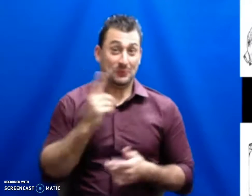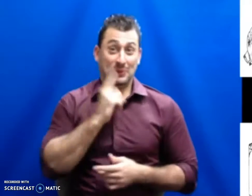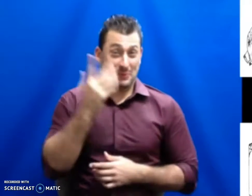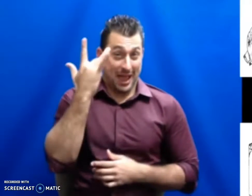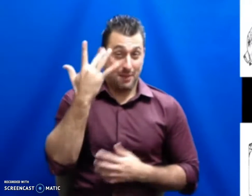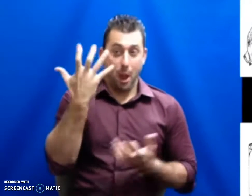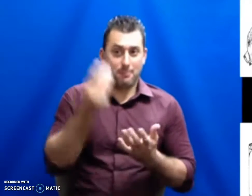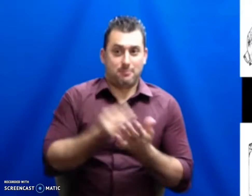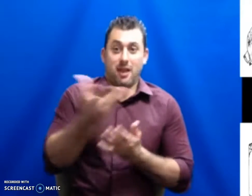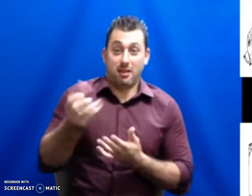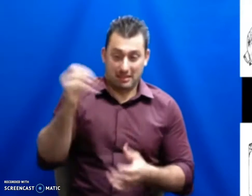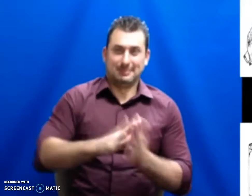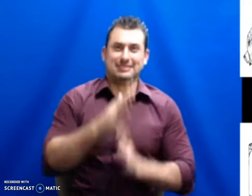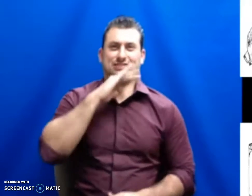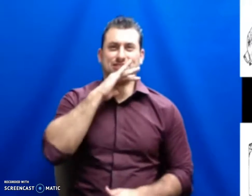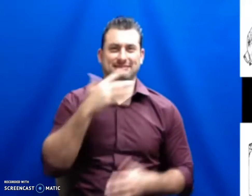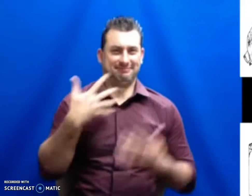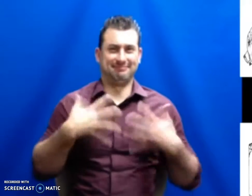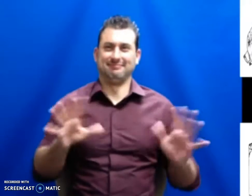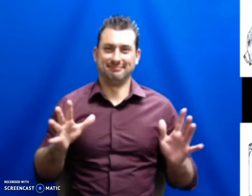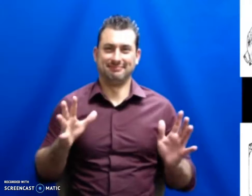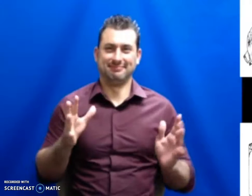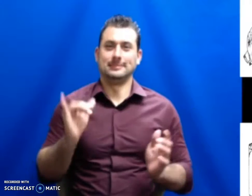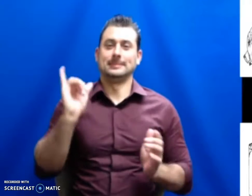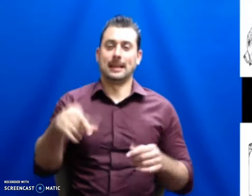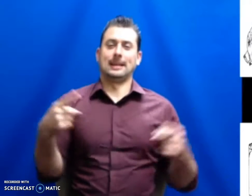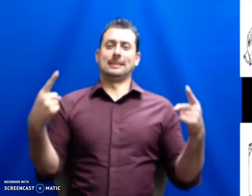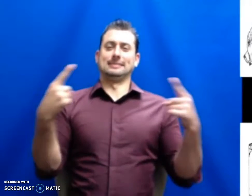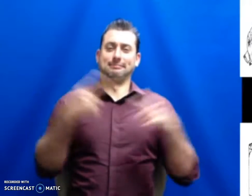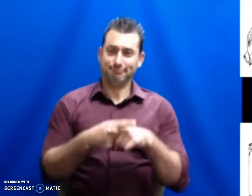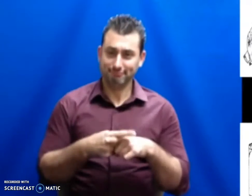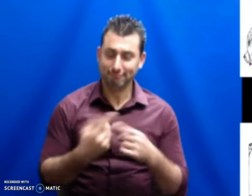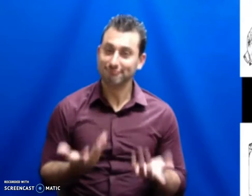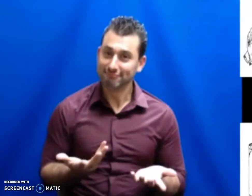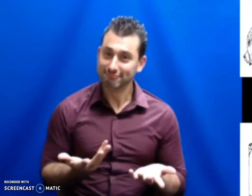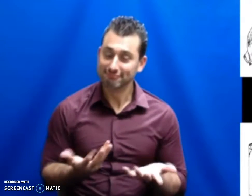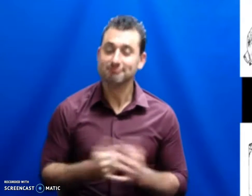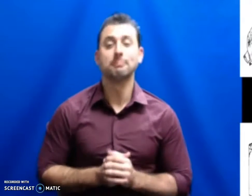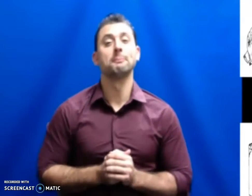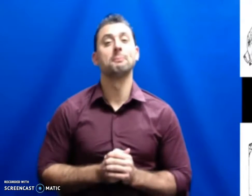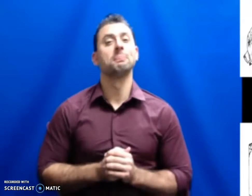dirty. Who would buy that? Who would buy a machine that makes your pants dirty? The conflict.